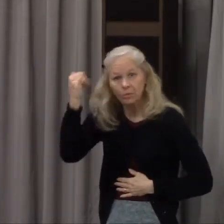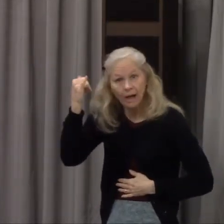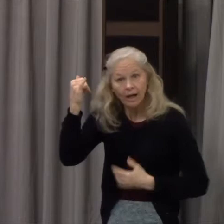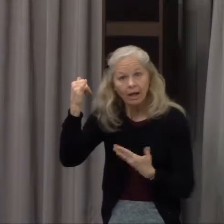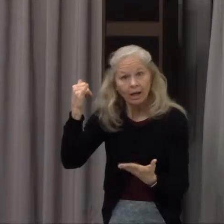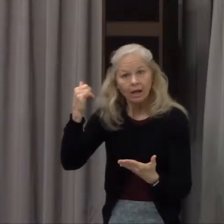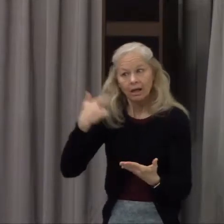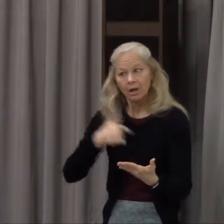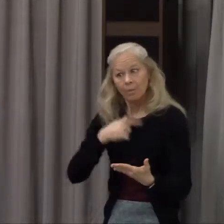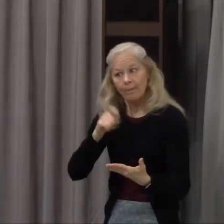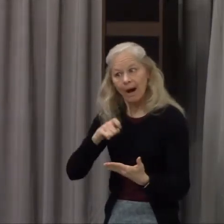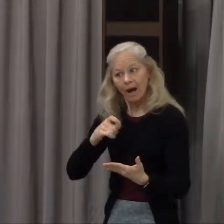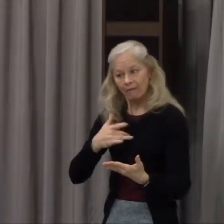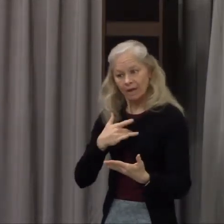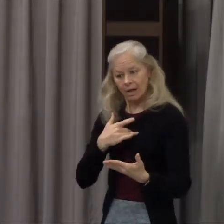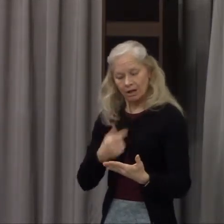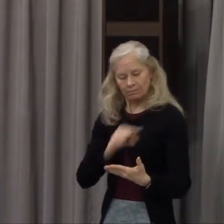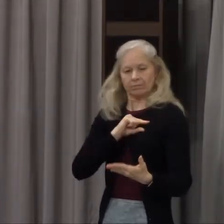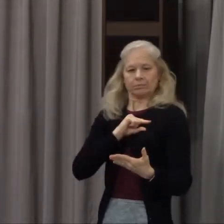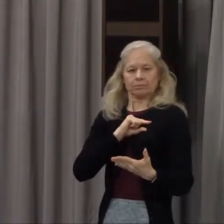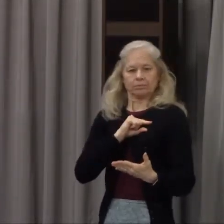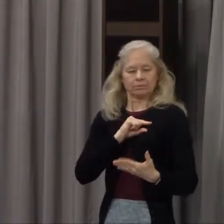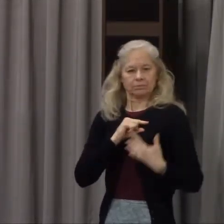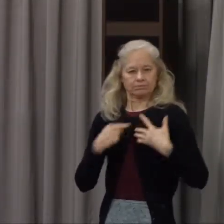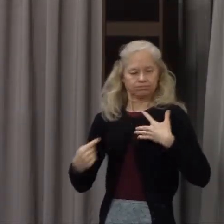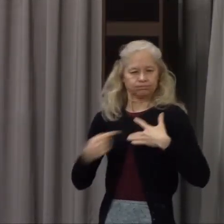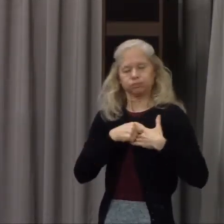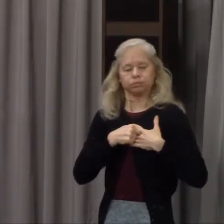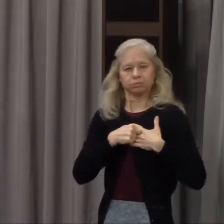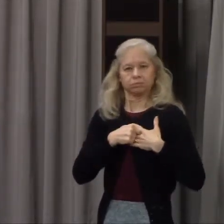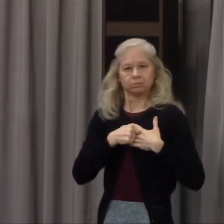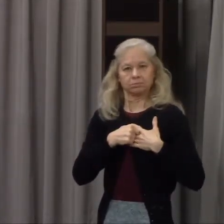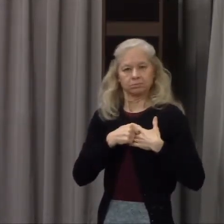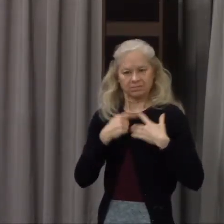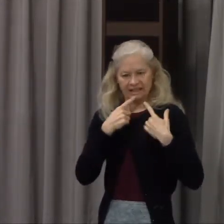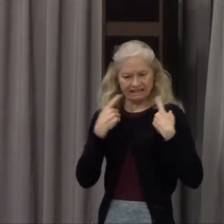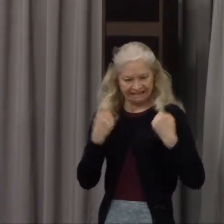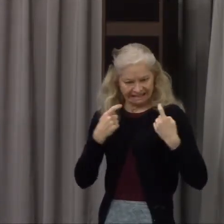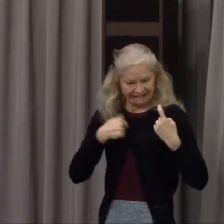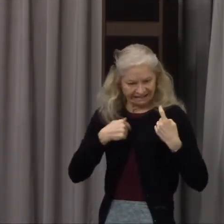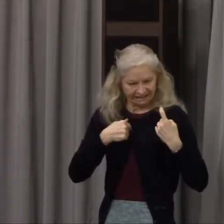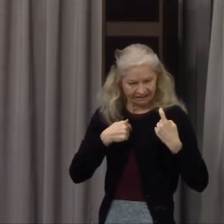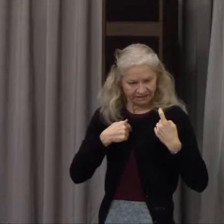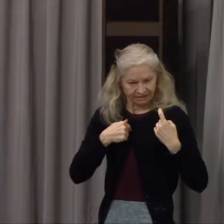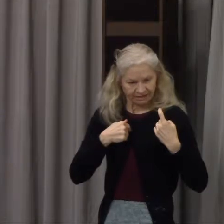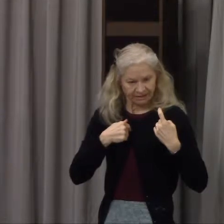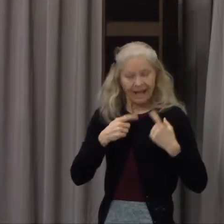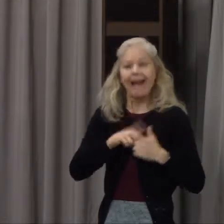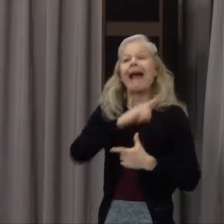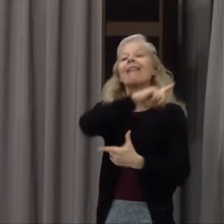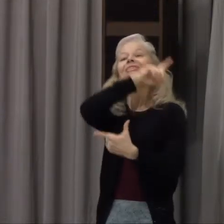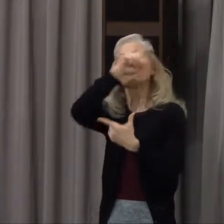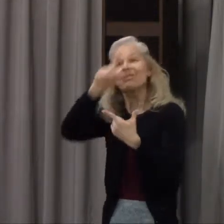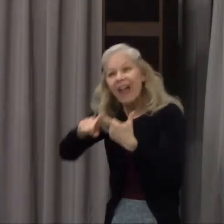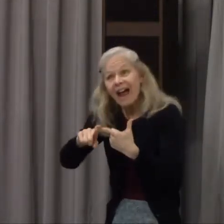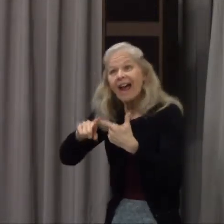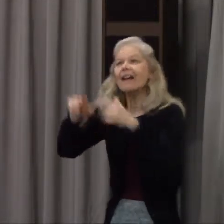In 1 Corinthians chapter 14, verses 19 and following, they have all kinds of gifts going on in the church,